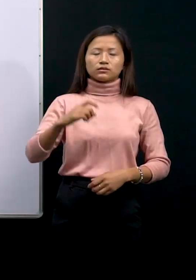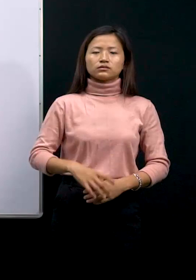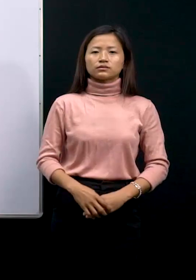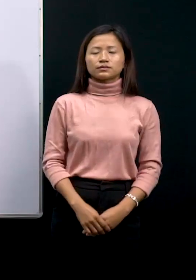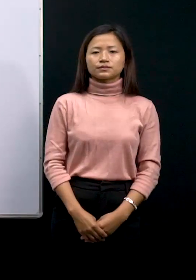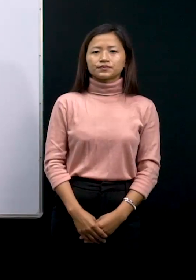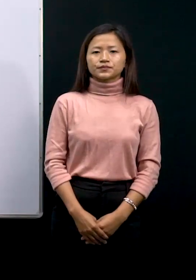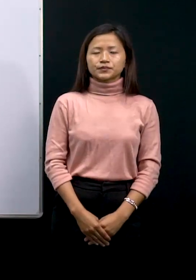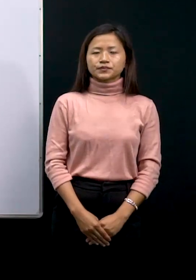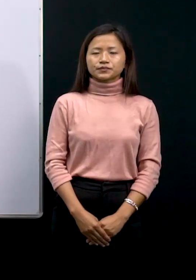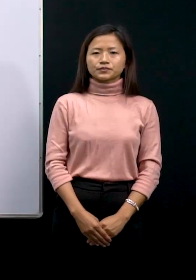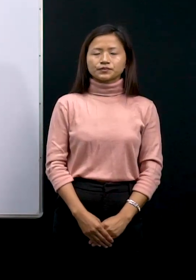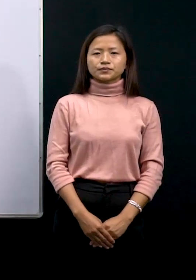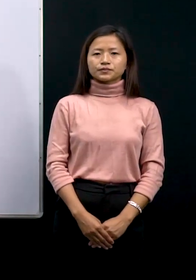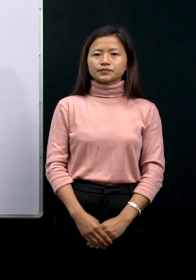plus BC.